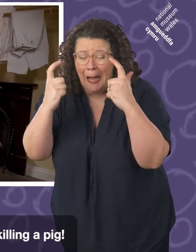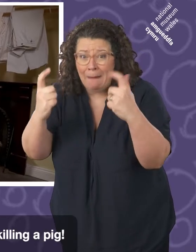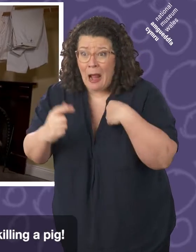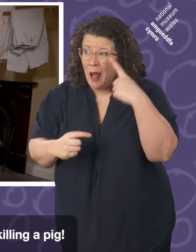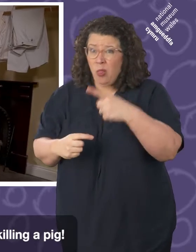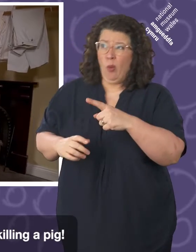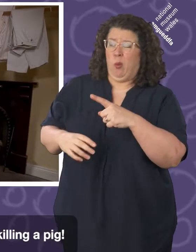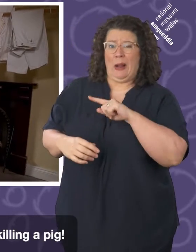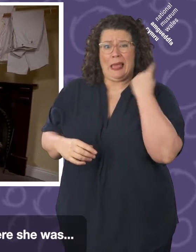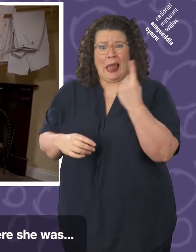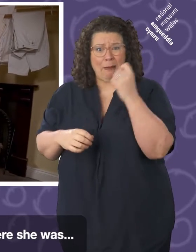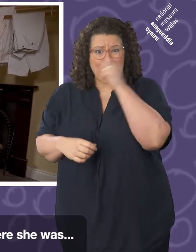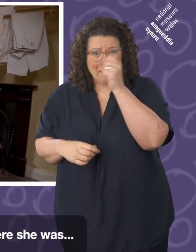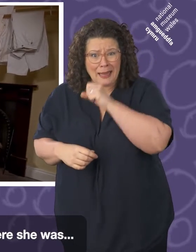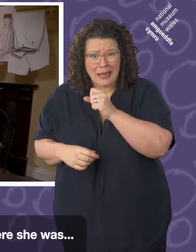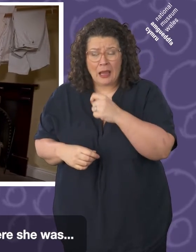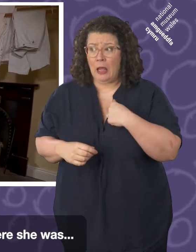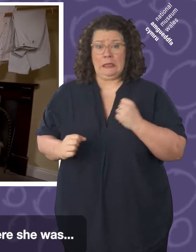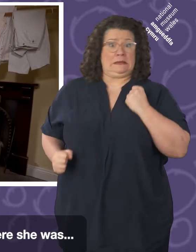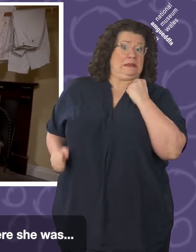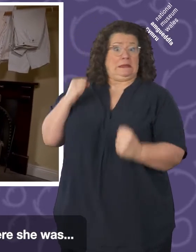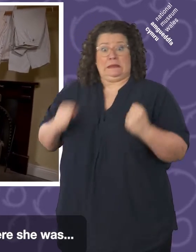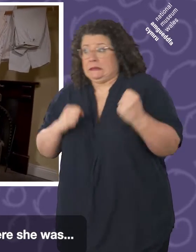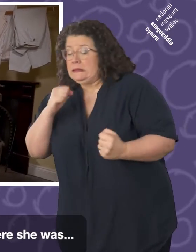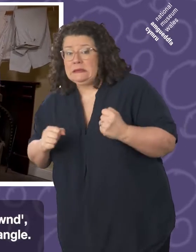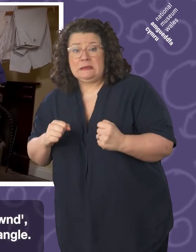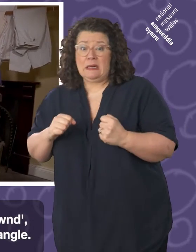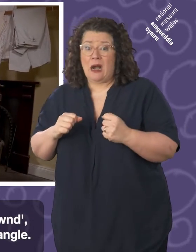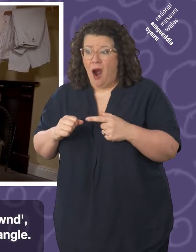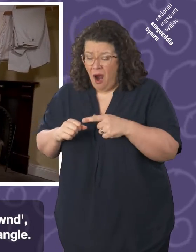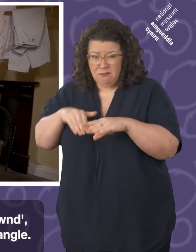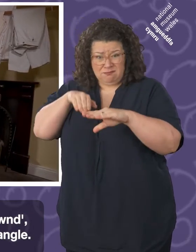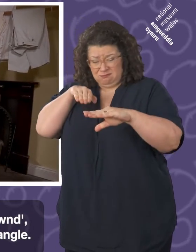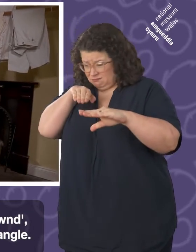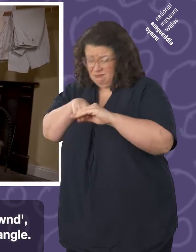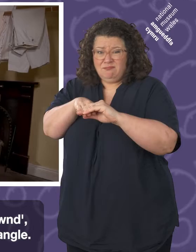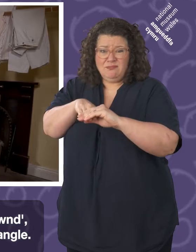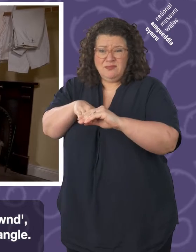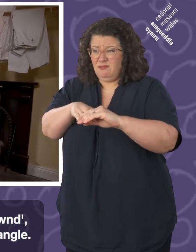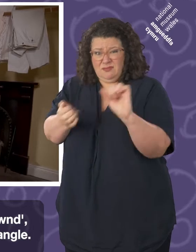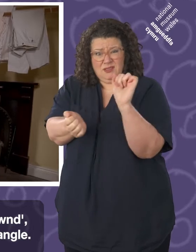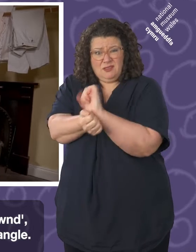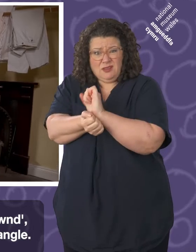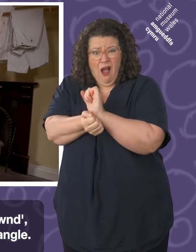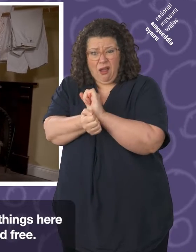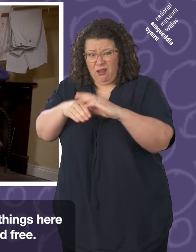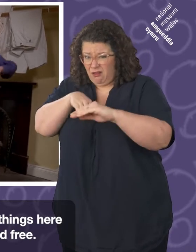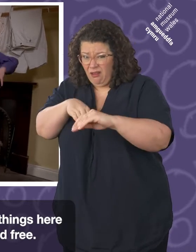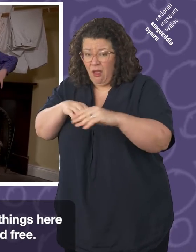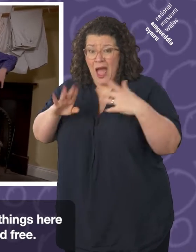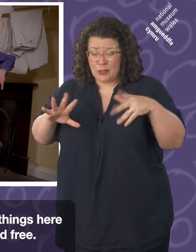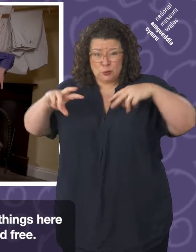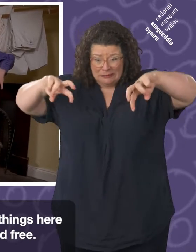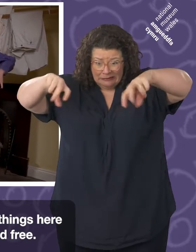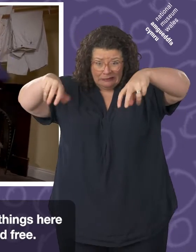thought they were killing a pig. I rushed there, and there she was, her hand sound stuck in the mangle. I had